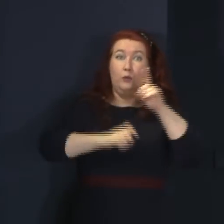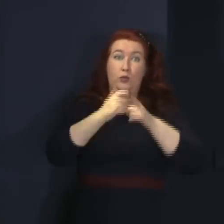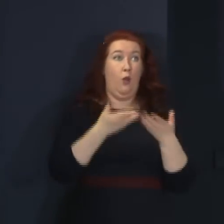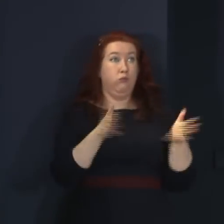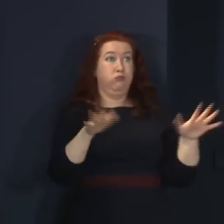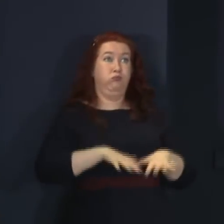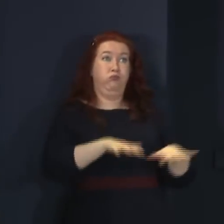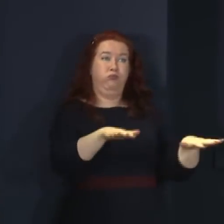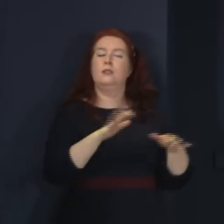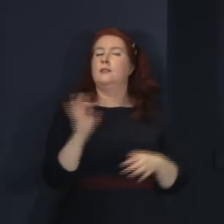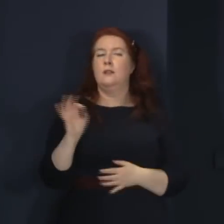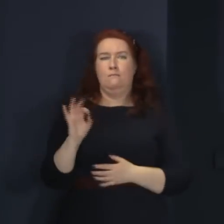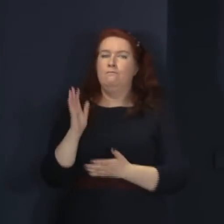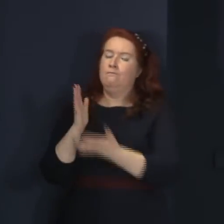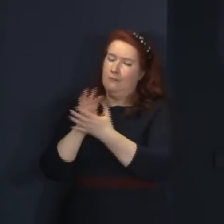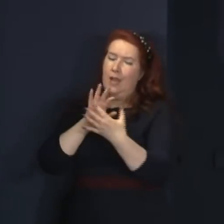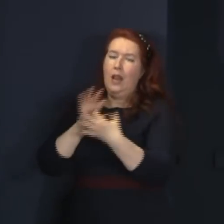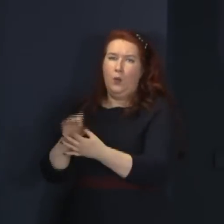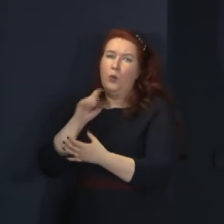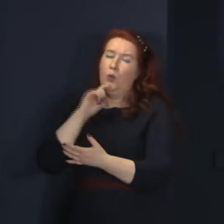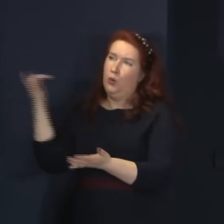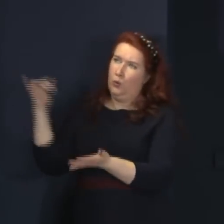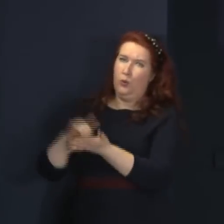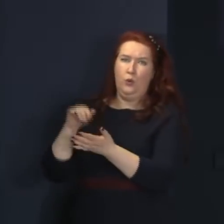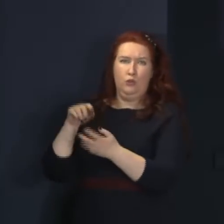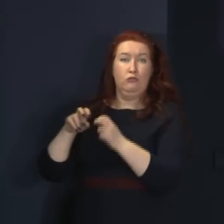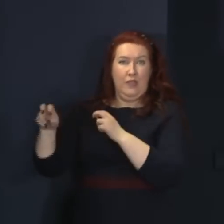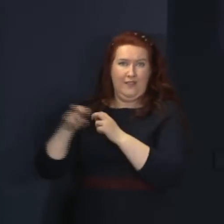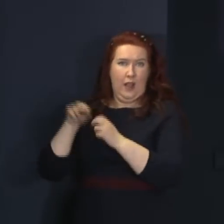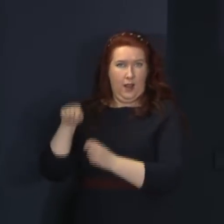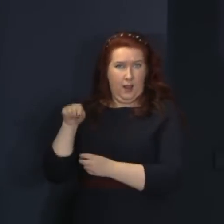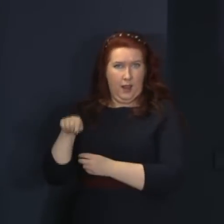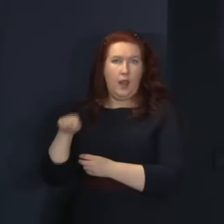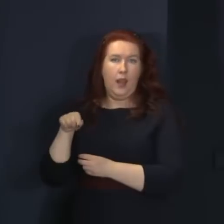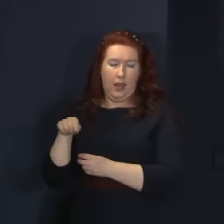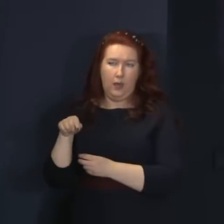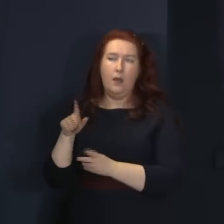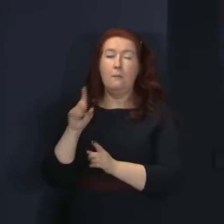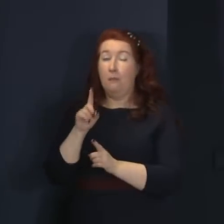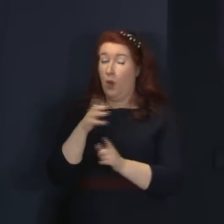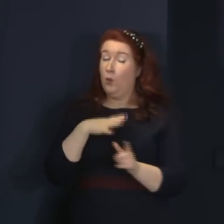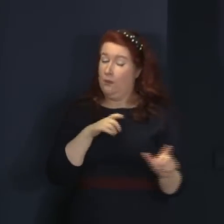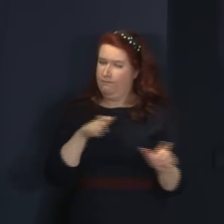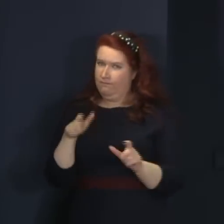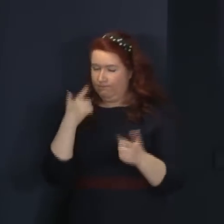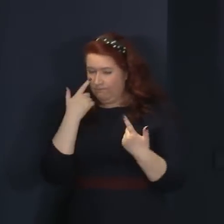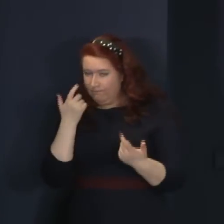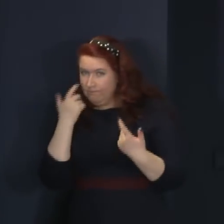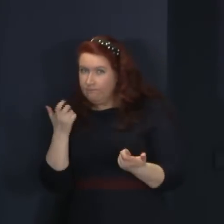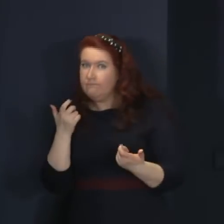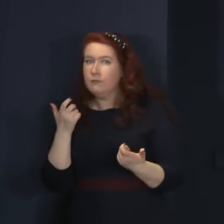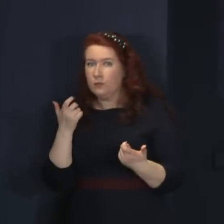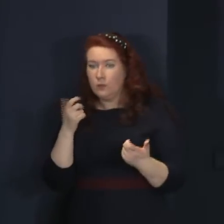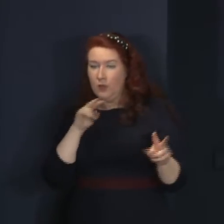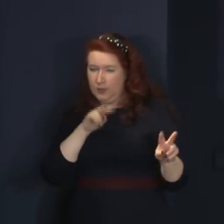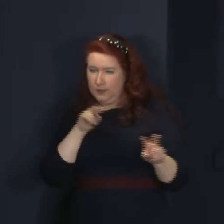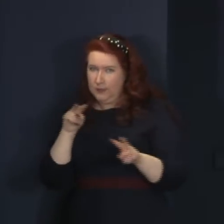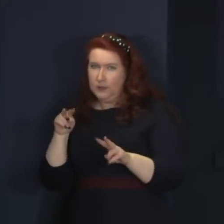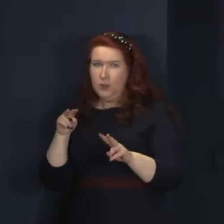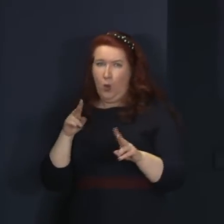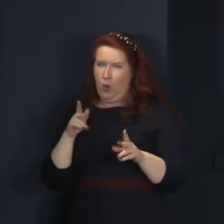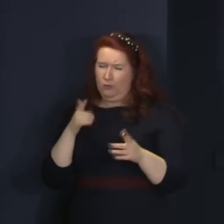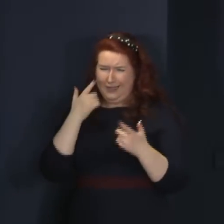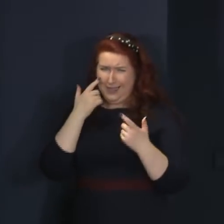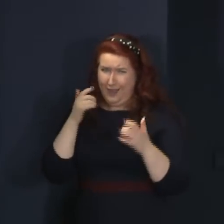this particular variant in Scotland at this moment in time. It's something that we need to continually keep an eye on. We keep under very close